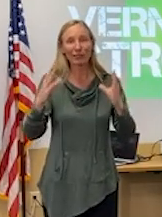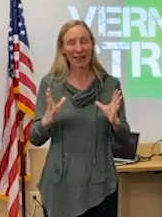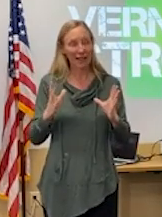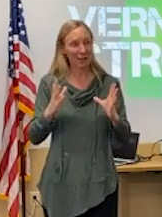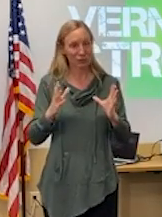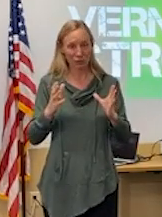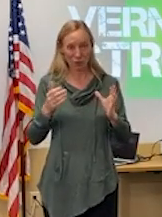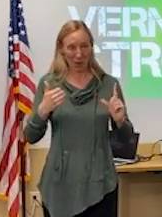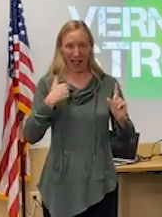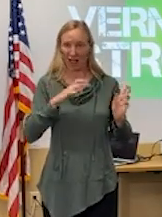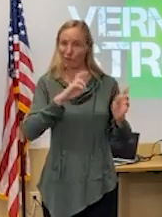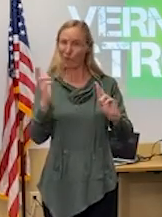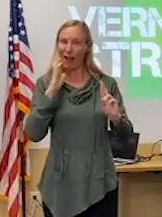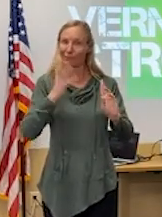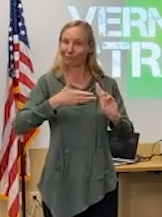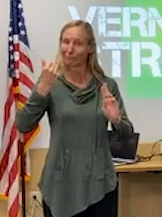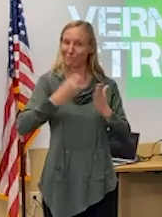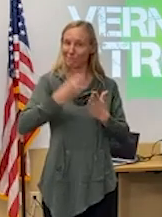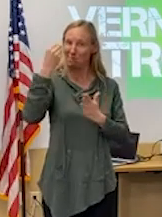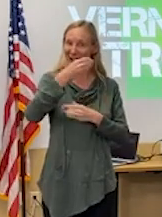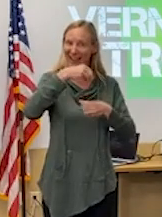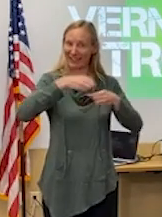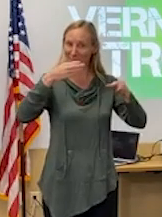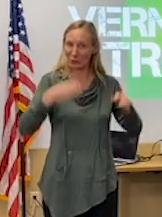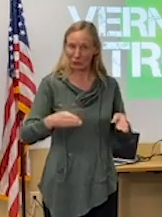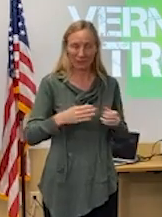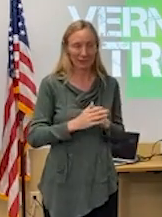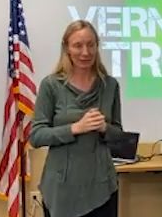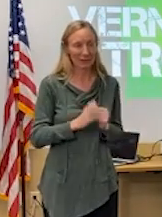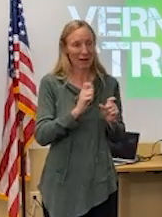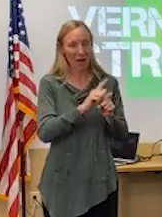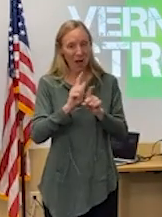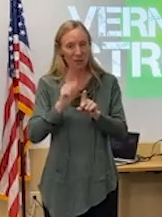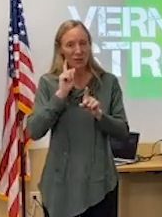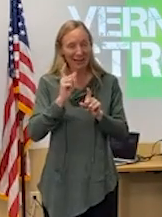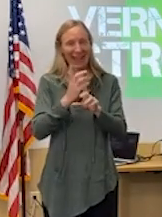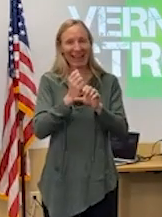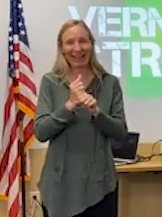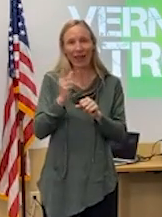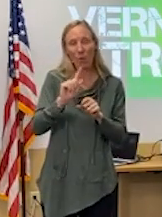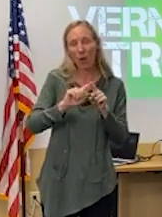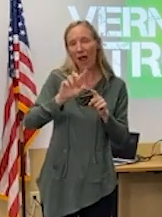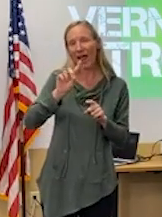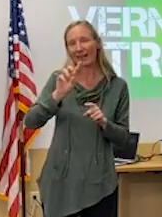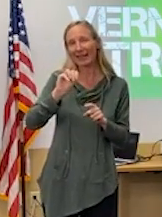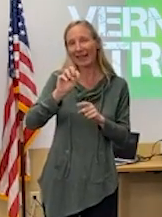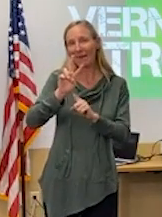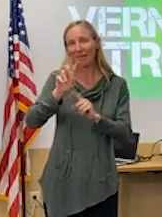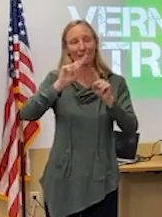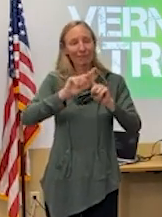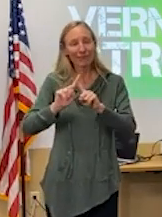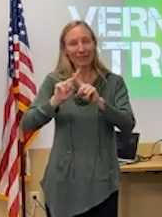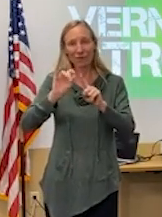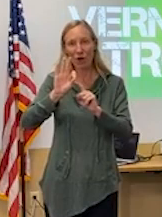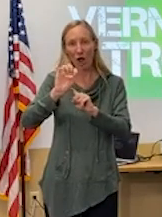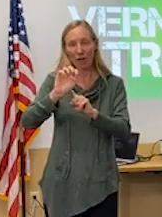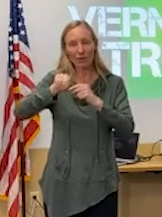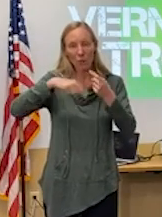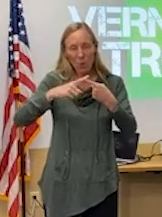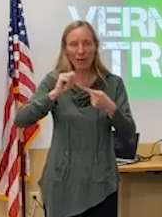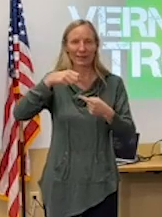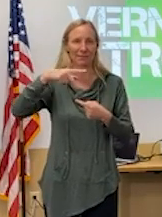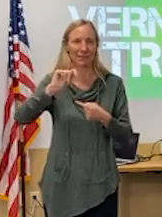person. They'll also be able to obtain them at our DMV branch offices beginning September